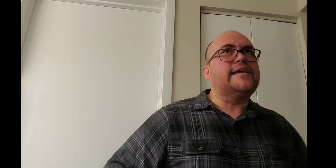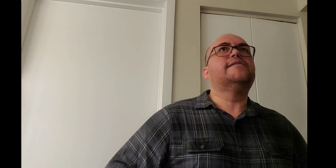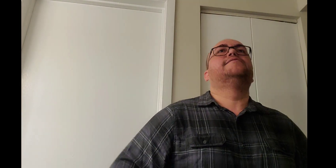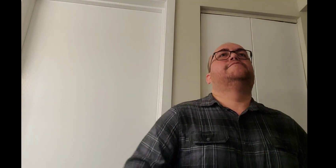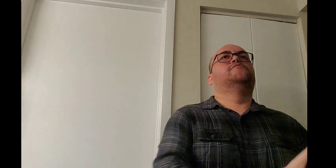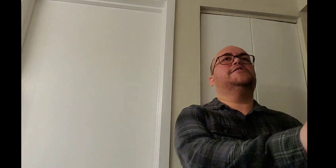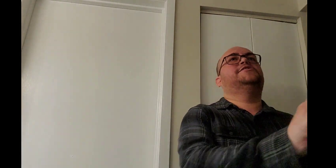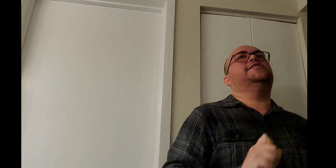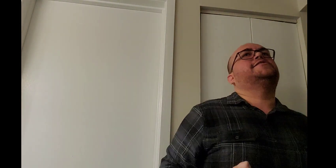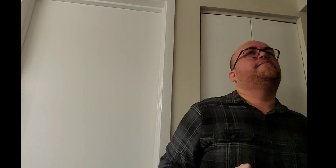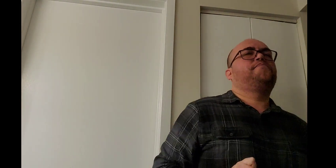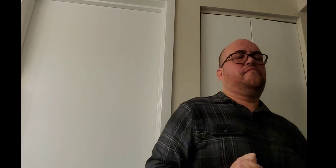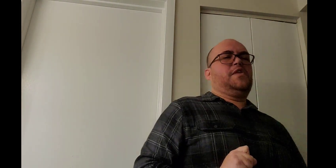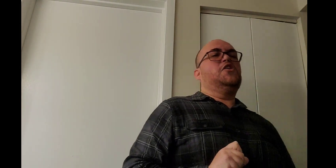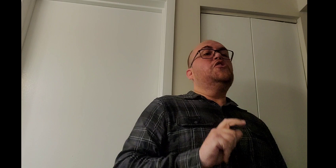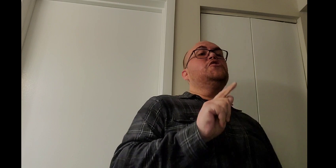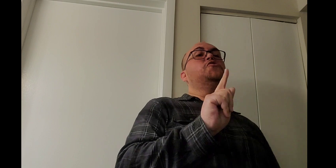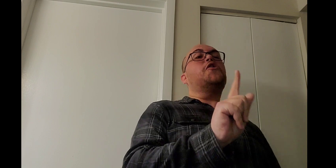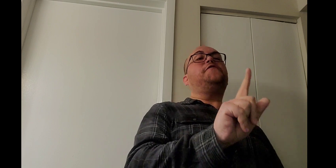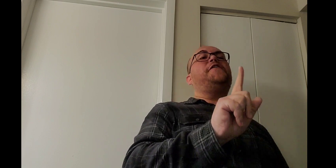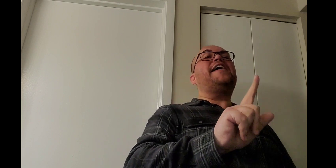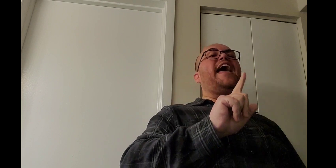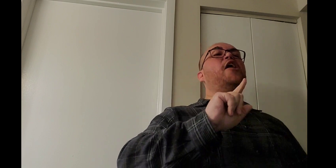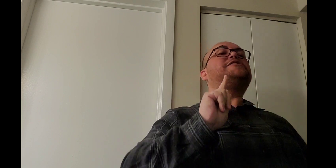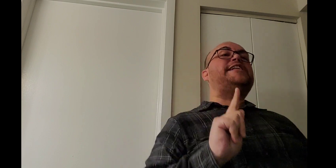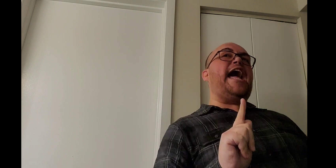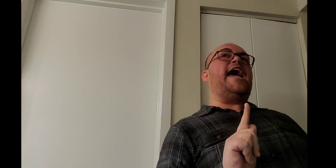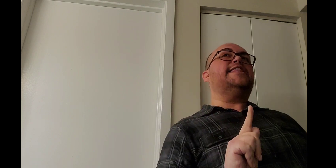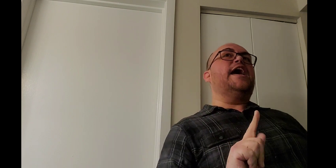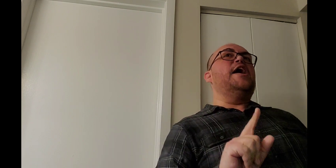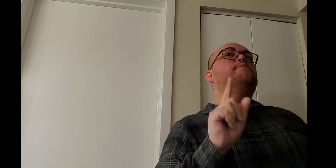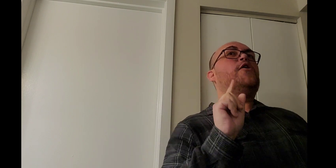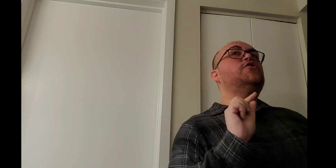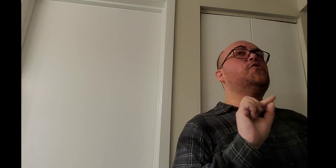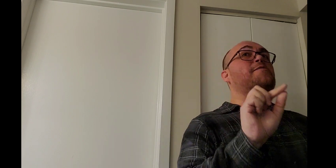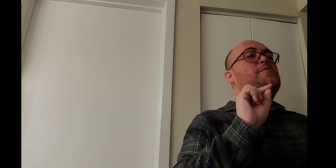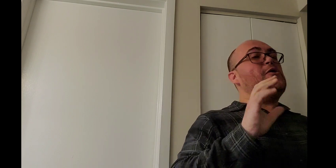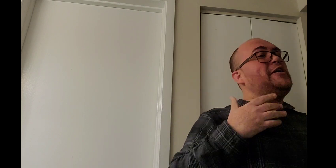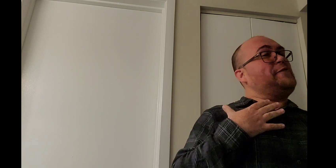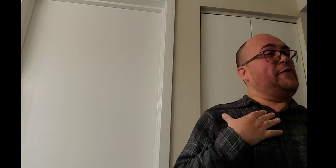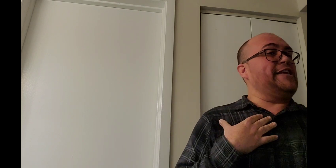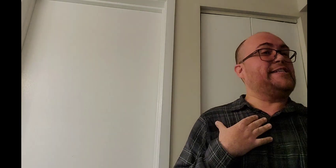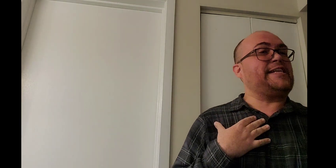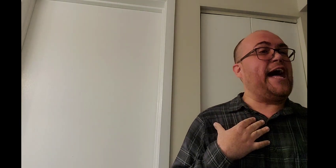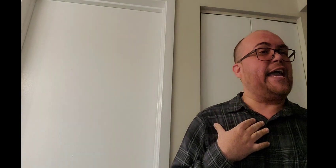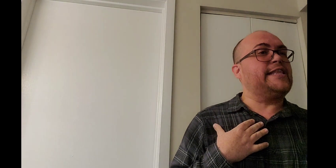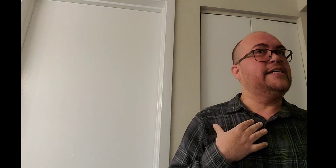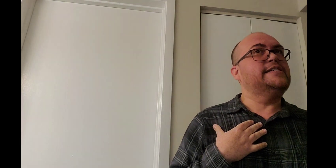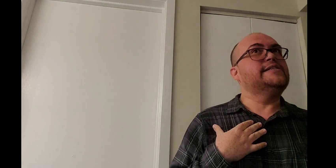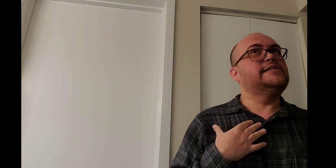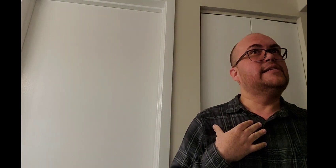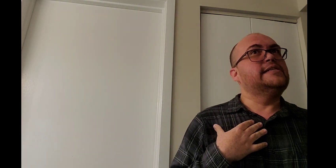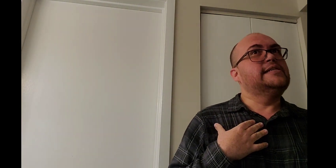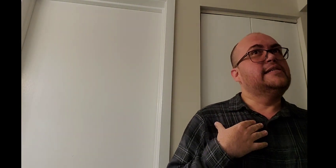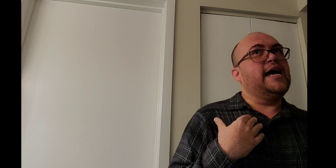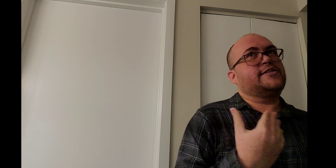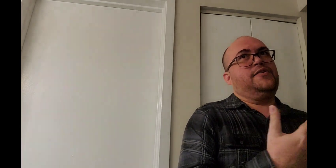what's this you're fat outside but you are beautiful inside like